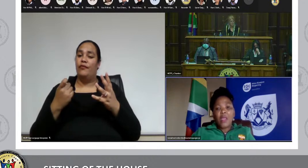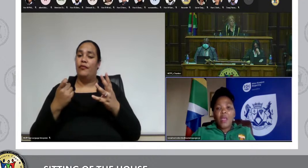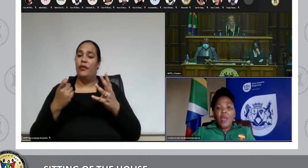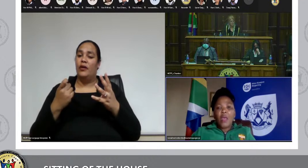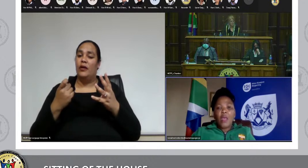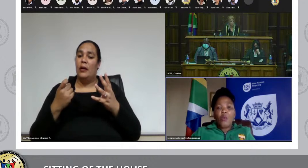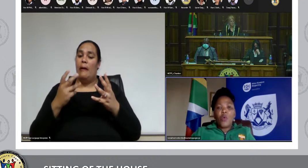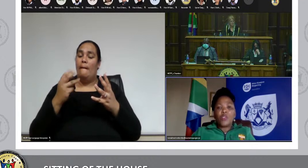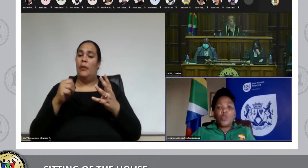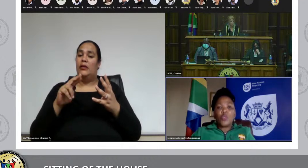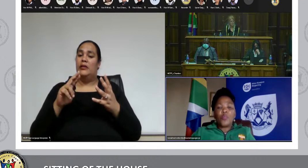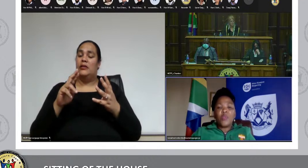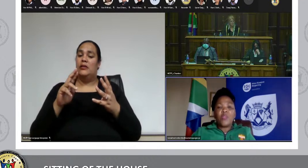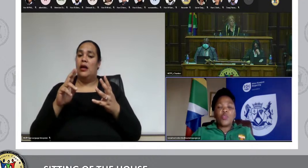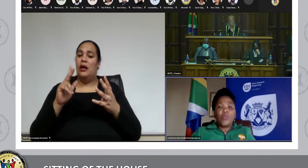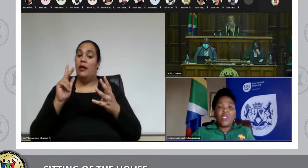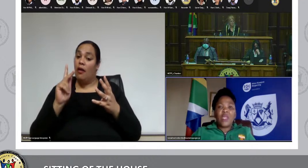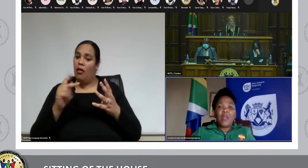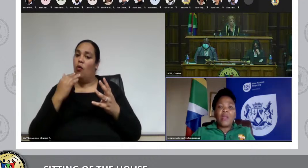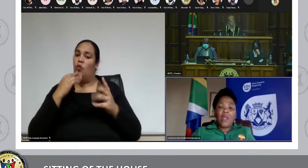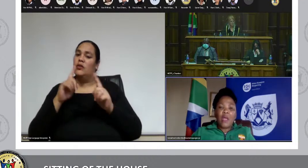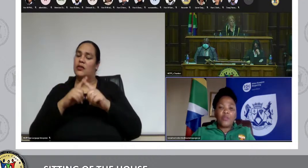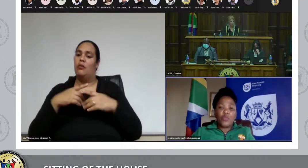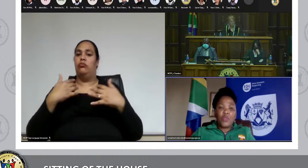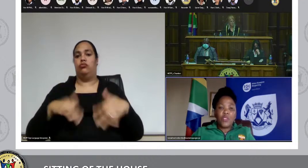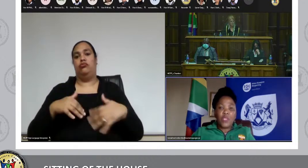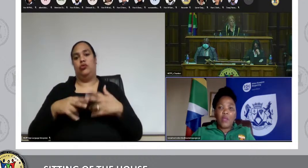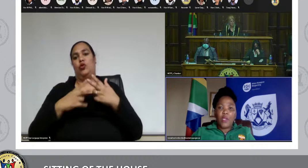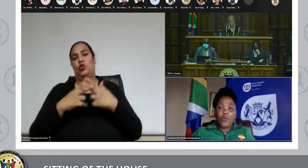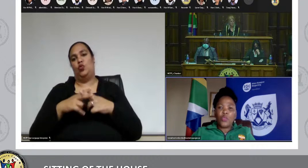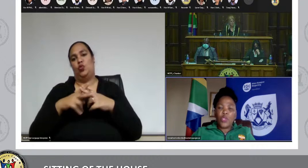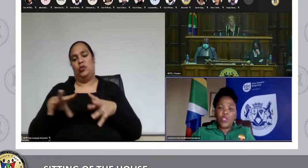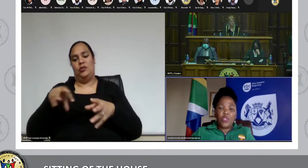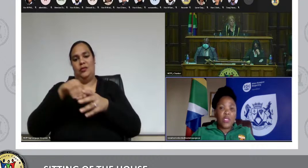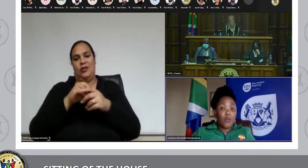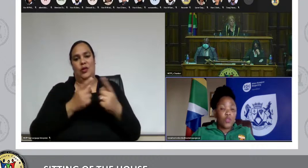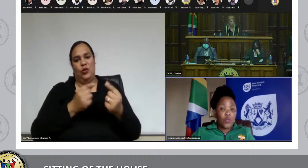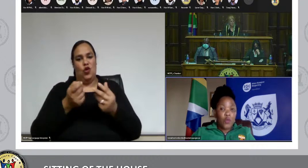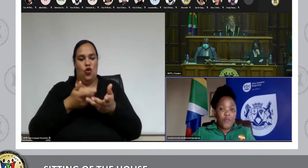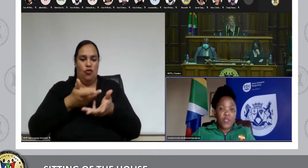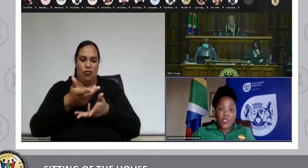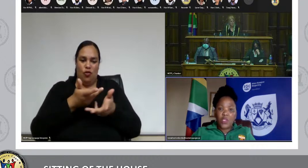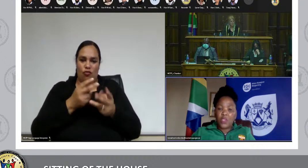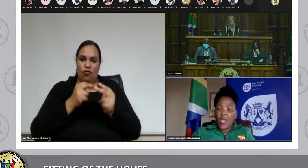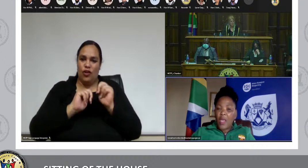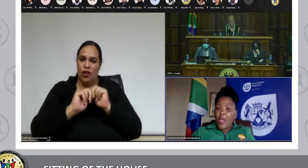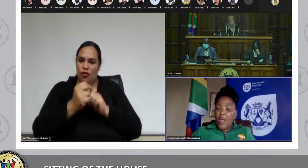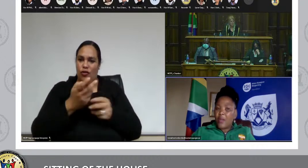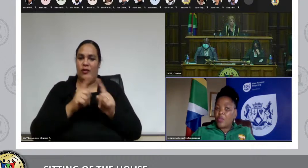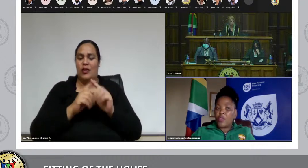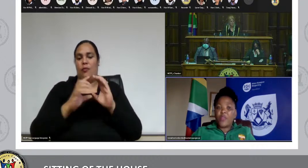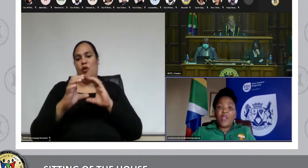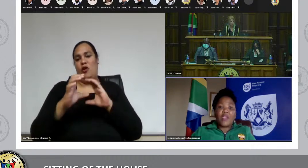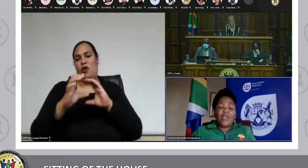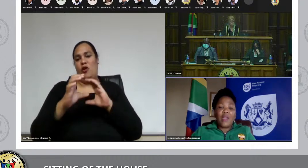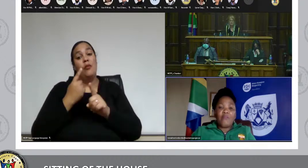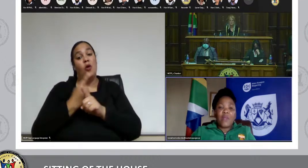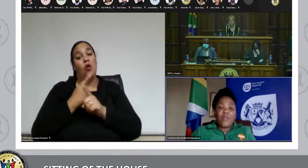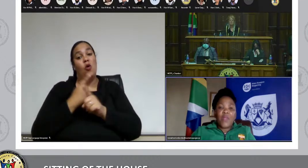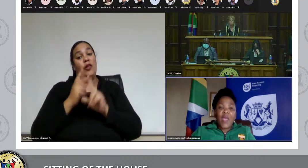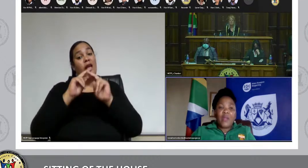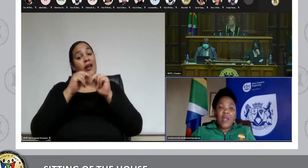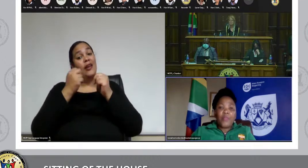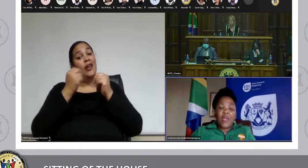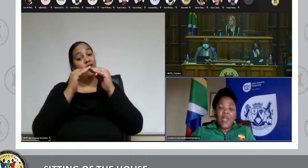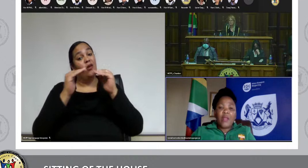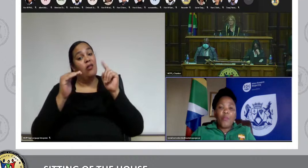Mr. K, who has also been instrumental in regard to these negotiations and also conversations. And also at the national